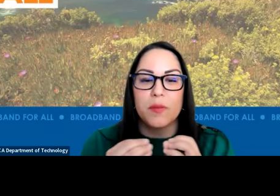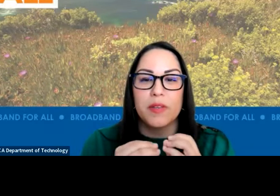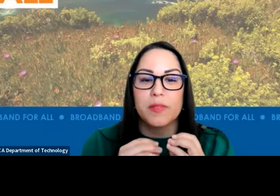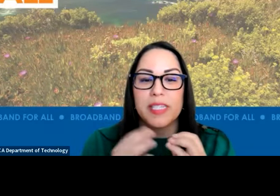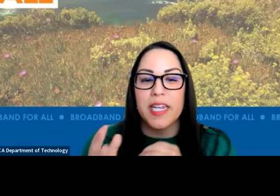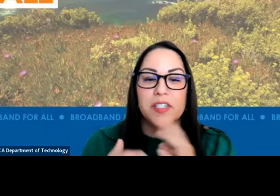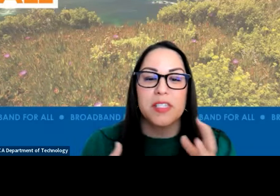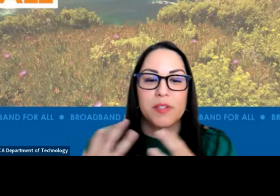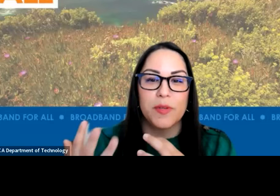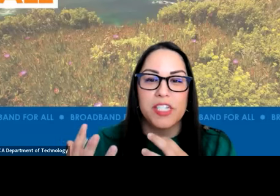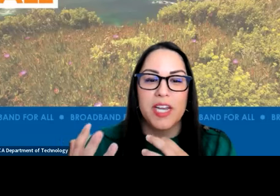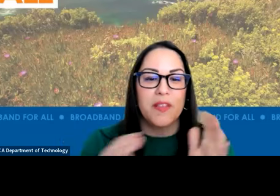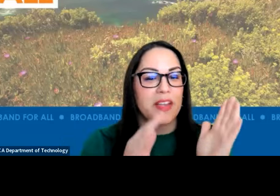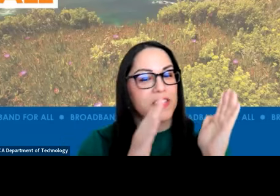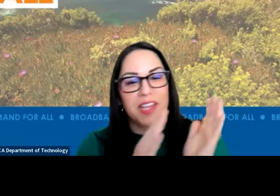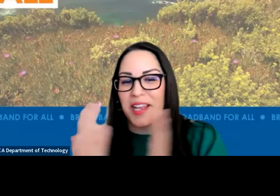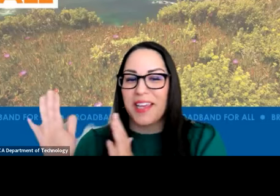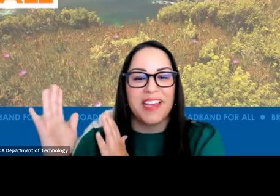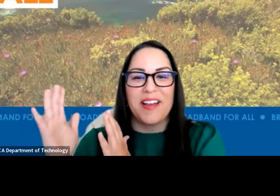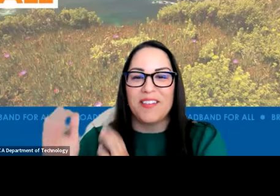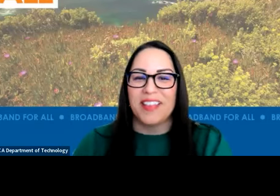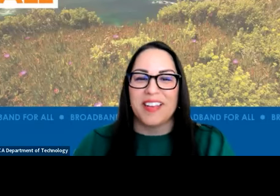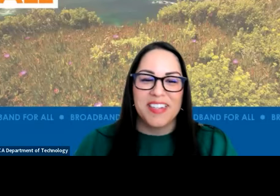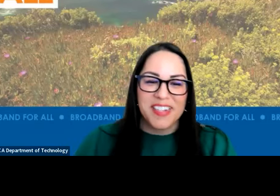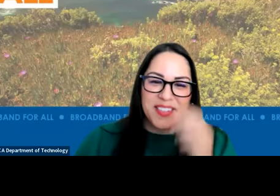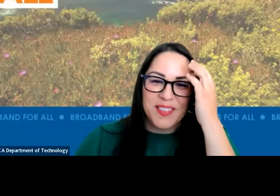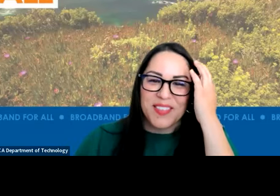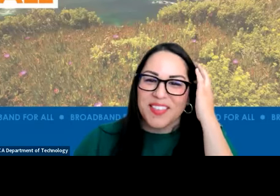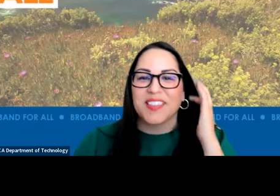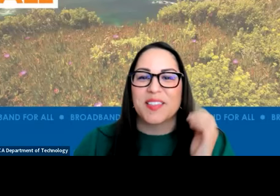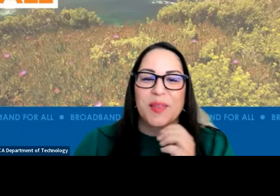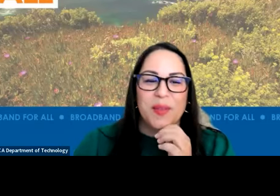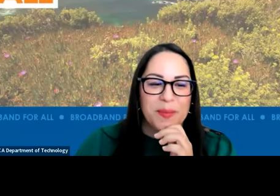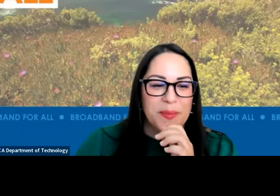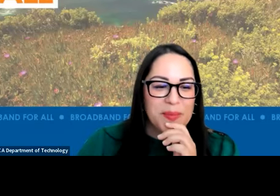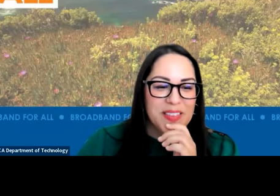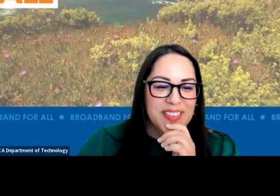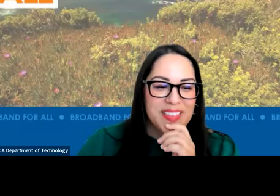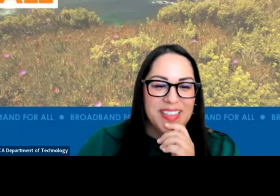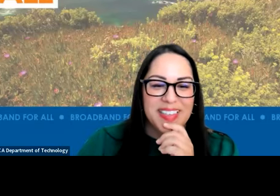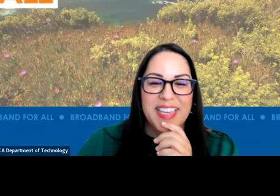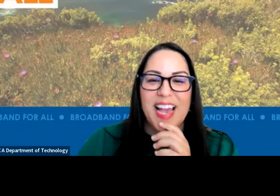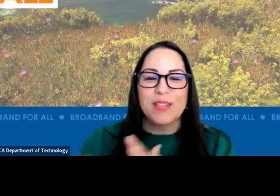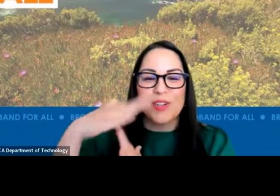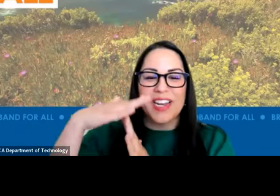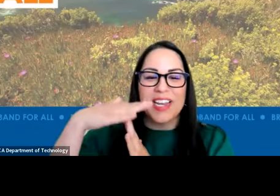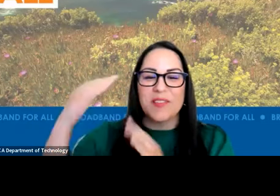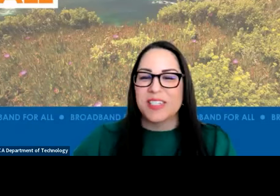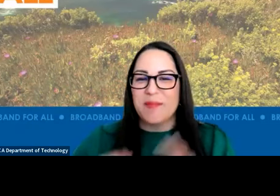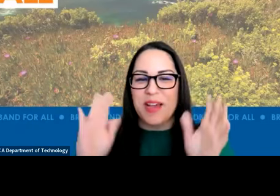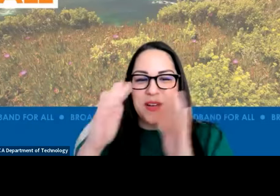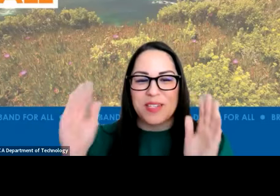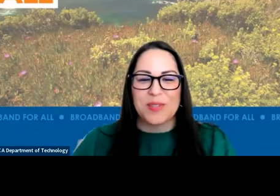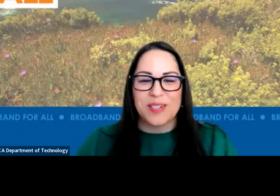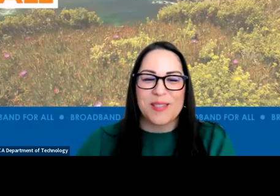partnerships with state agencies and reaching out, and then it just kind of like cut out right there. Oh, okay, of course. Thank you for putting me back where I was. Yeah, I was trying to give